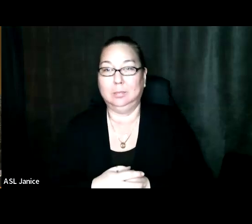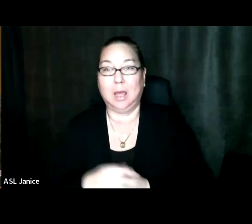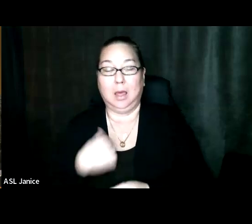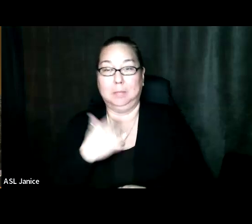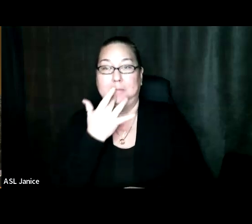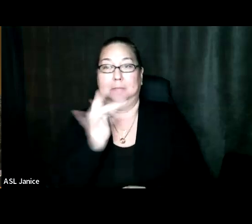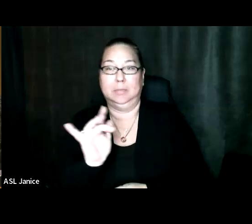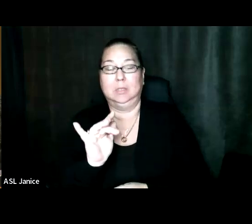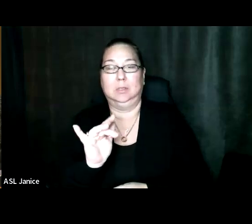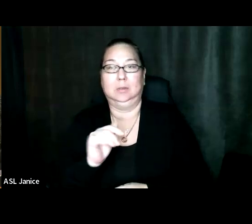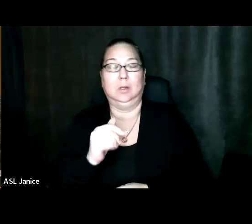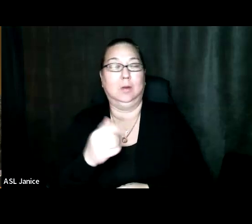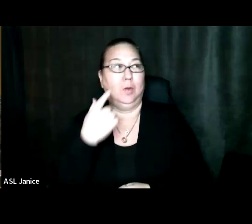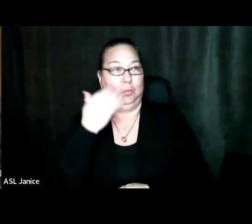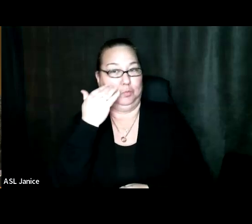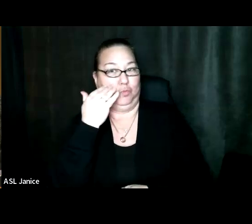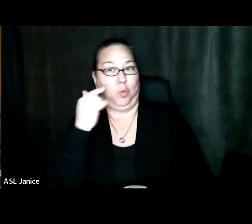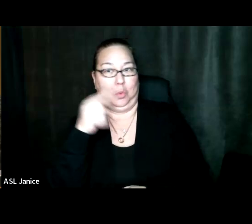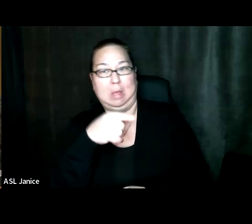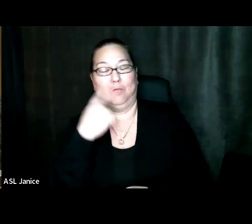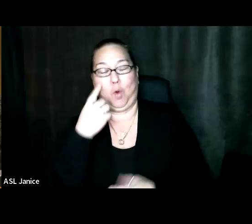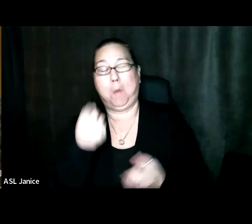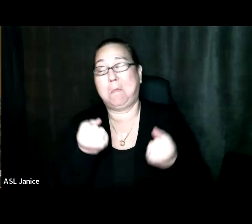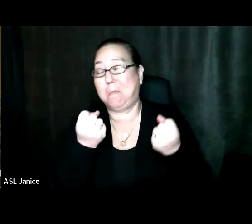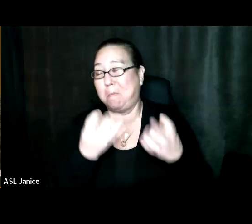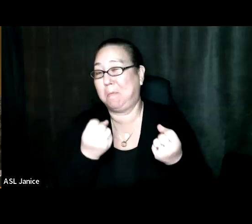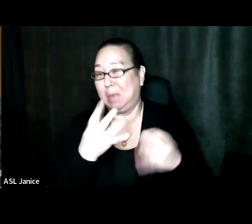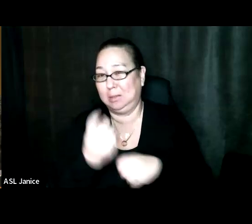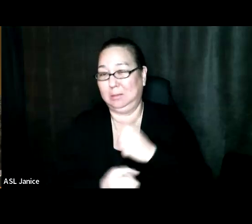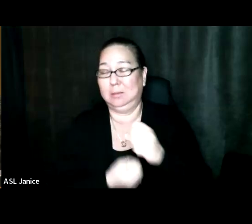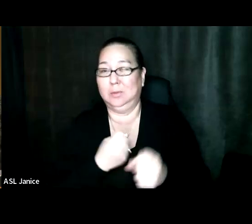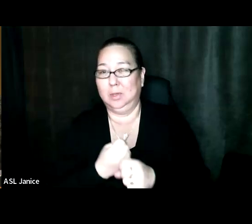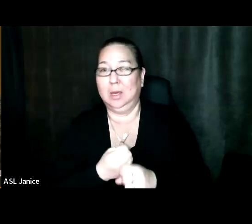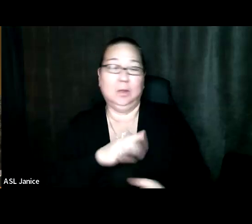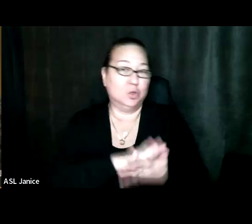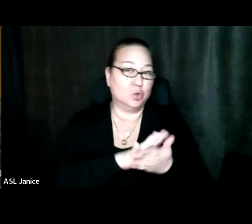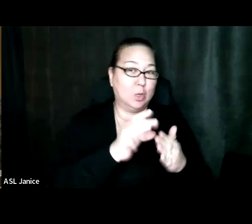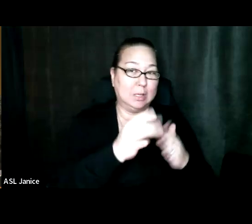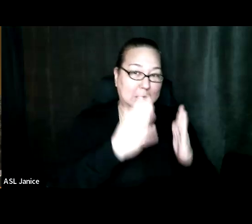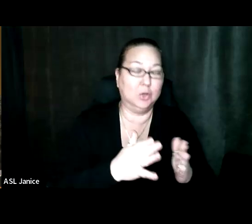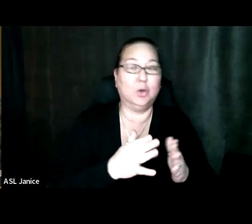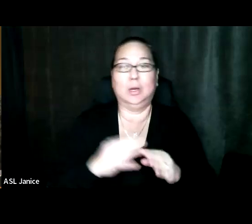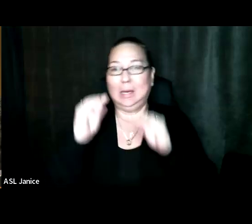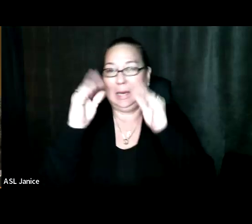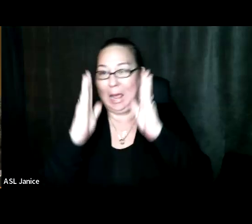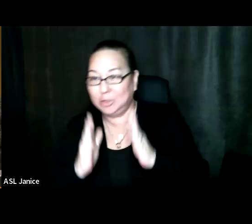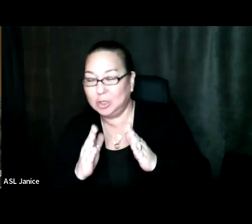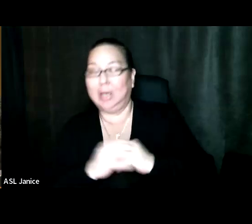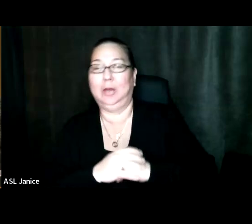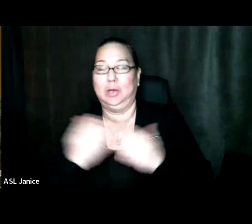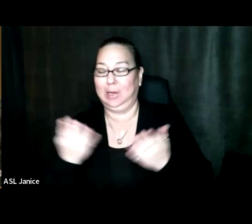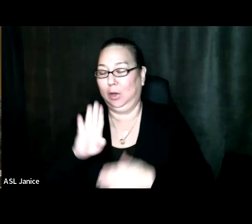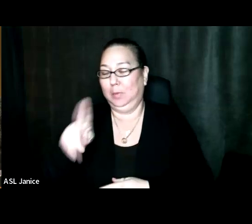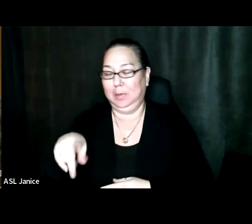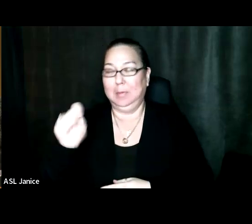knowing Vice Chair O'Neill for many years, beyond that as a school leader, an educator here in BPS, and I always appreciate his